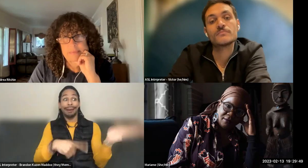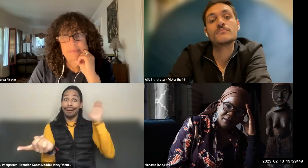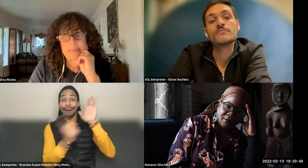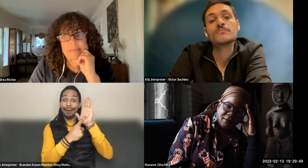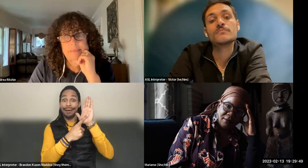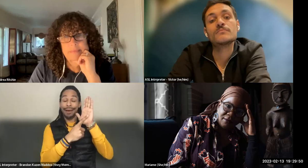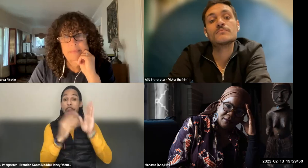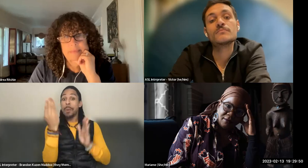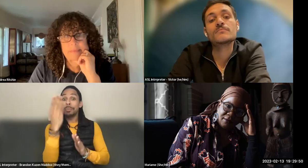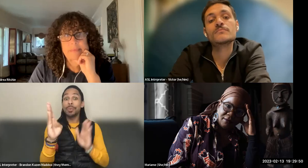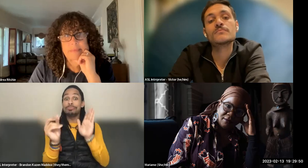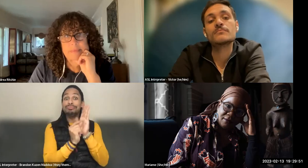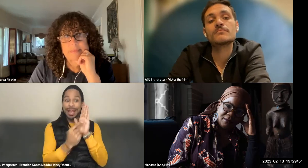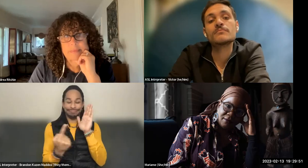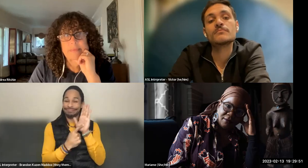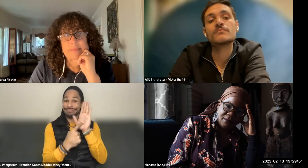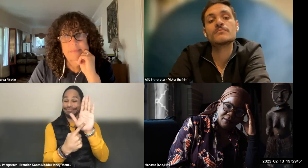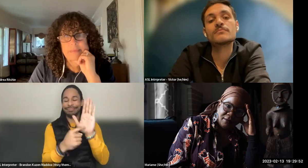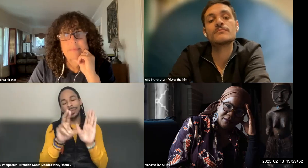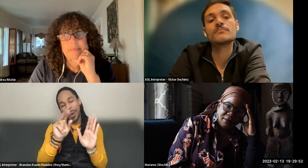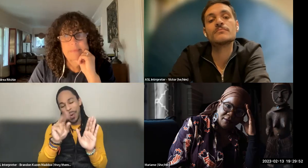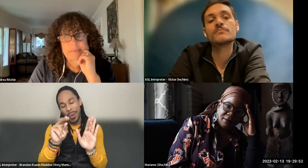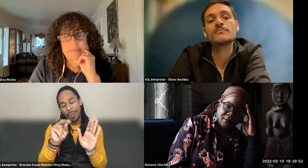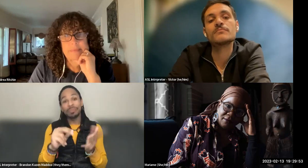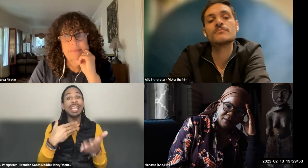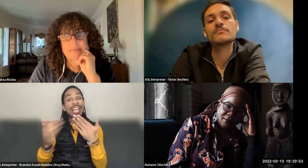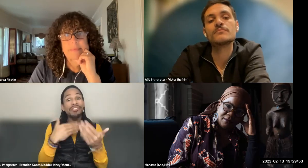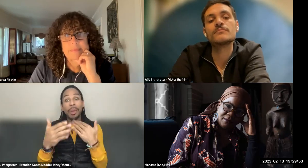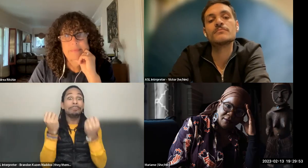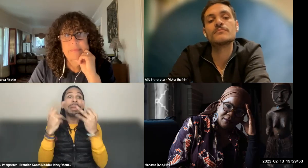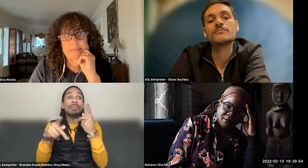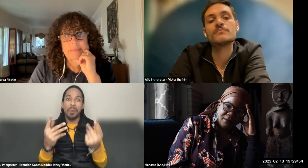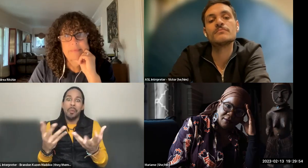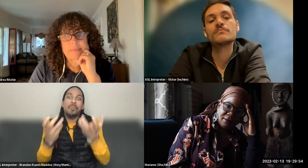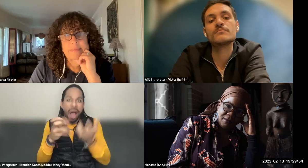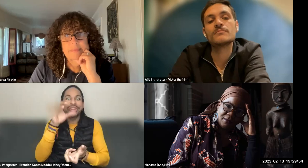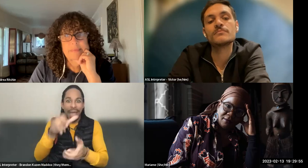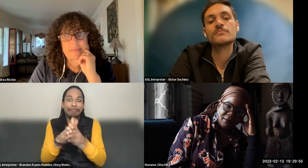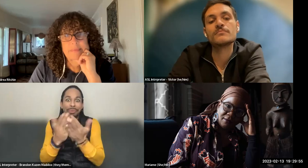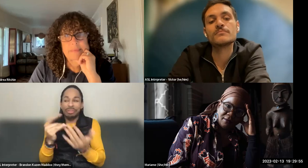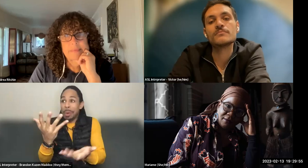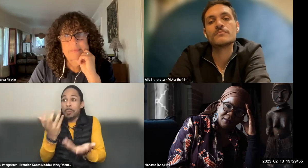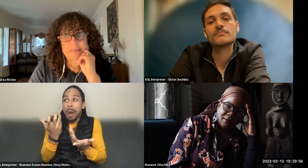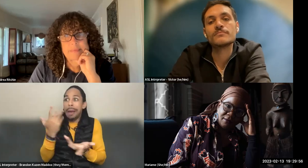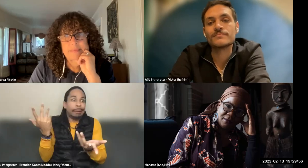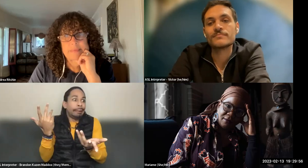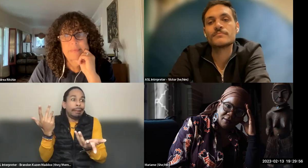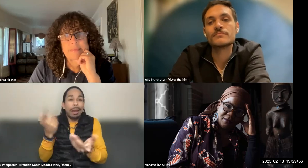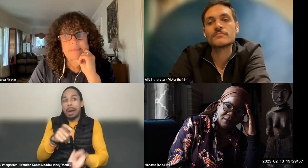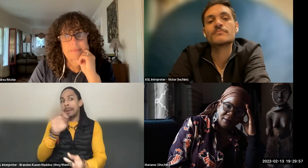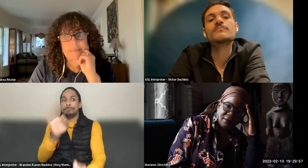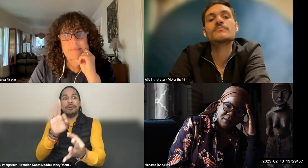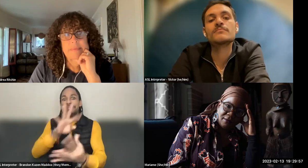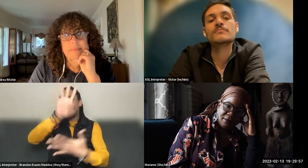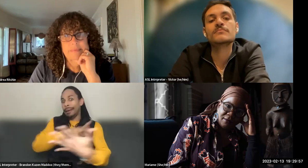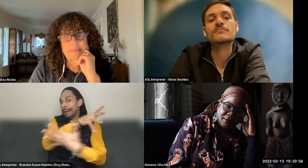though many people want it to be so. Okay? That is not the case. It is not a blueprint. It is super